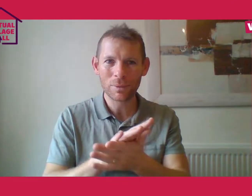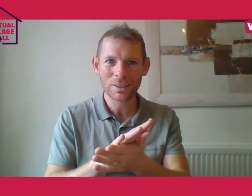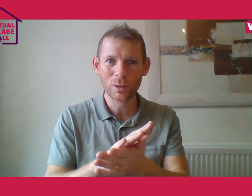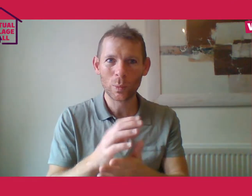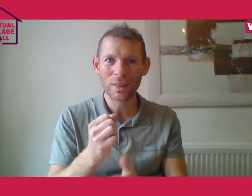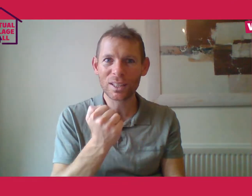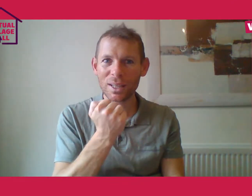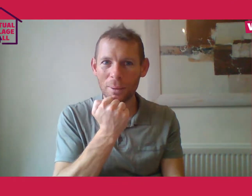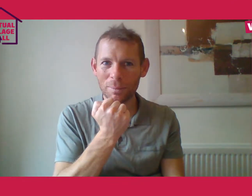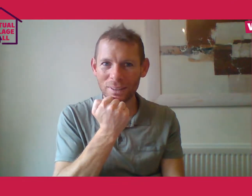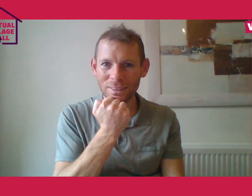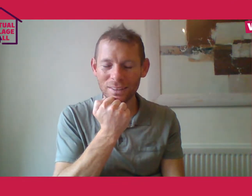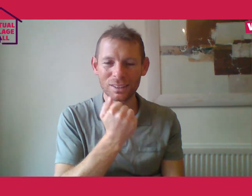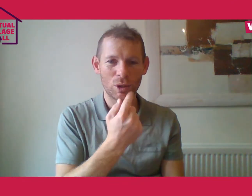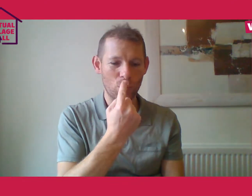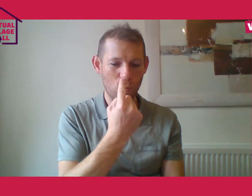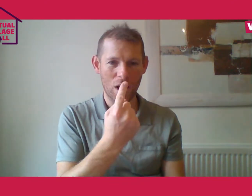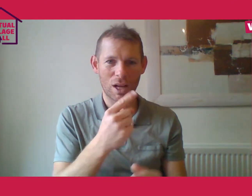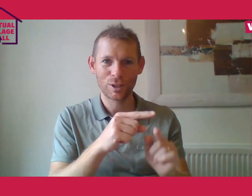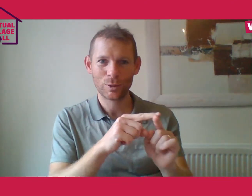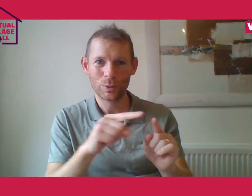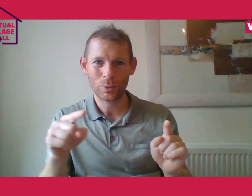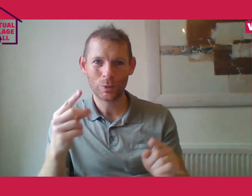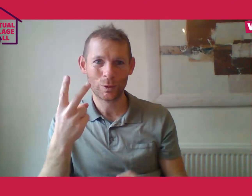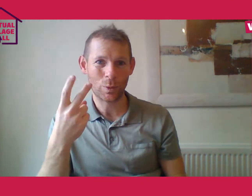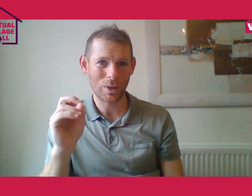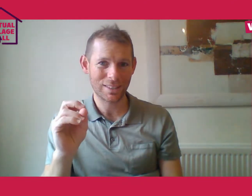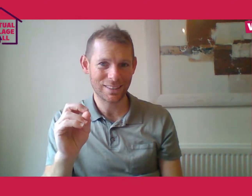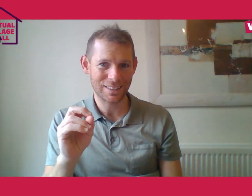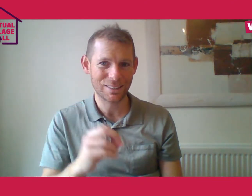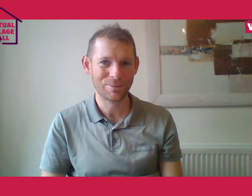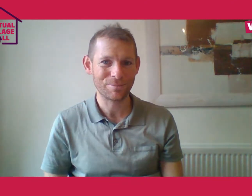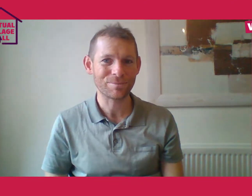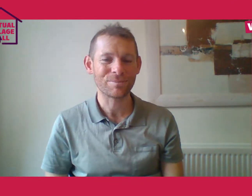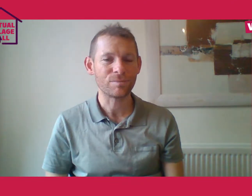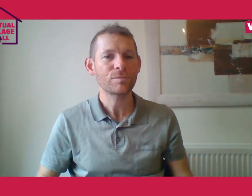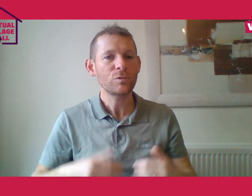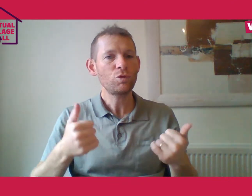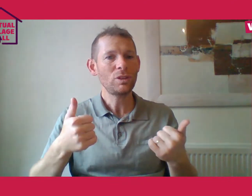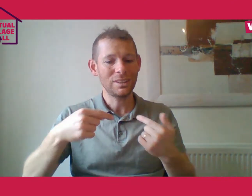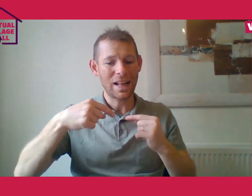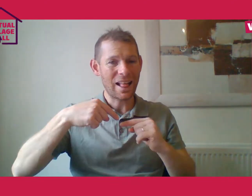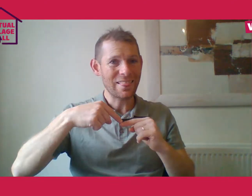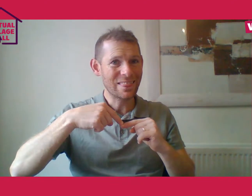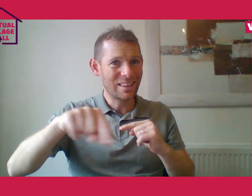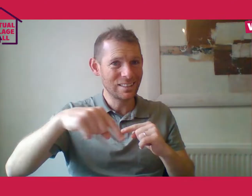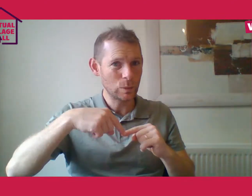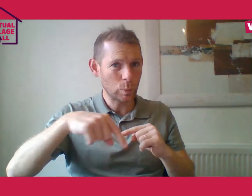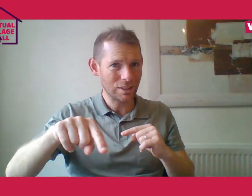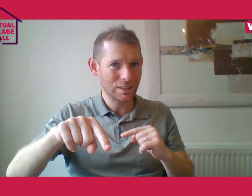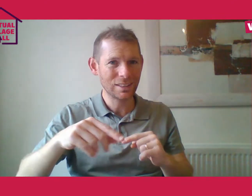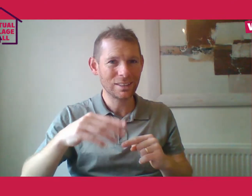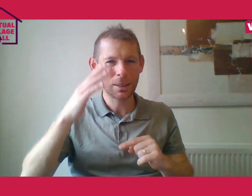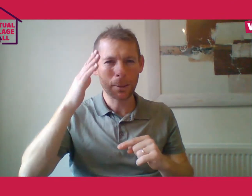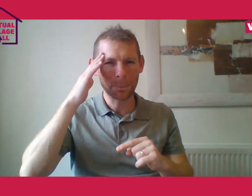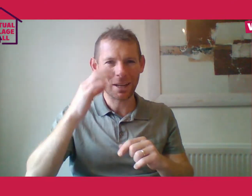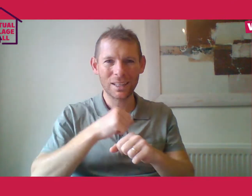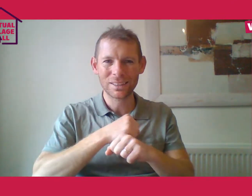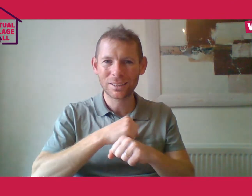Okay, so hopefully everyone has learned some numbers, and we've done lots to do with the numbers 1 to 20.